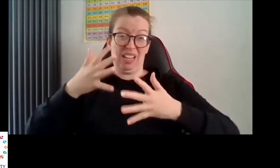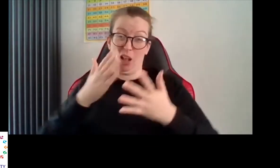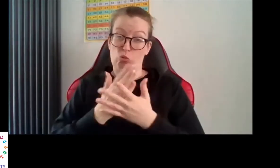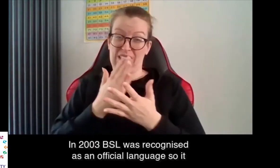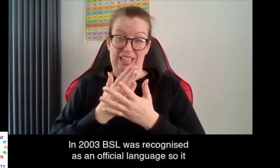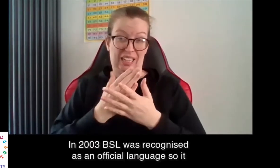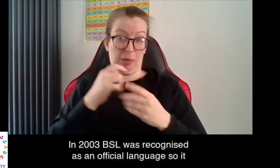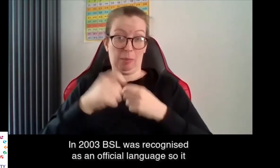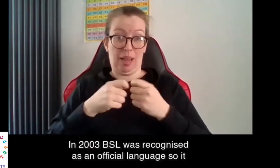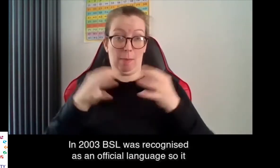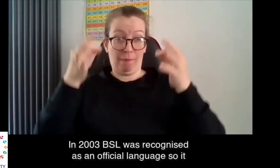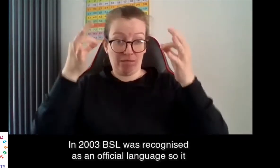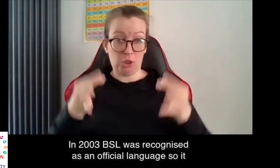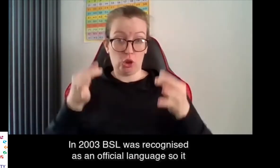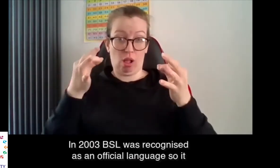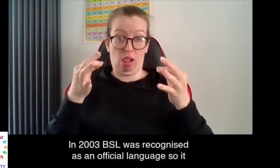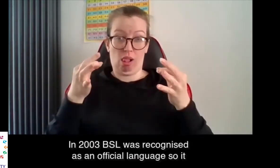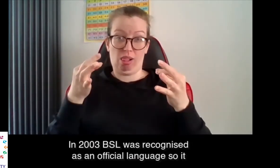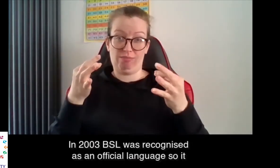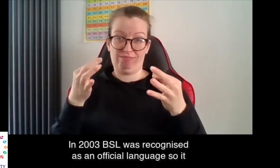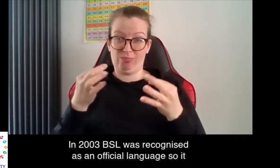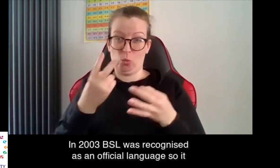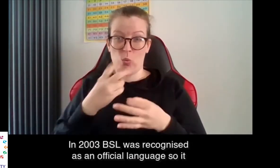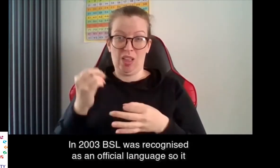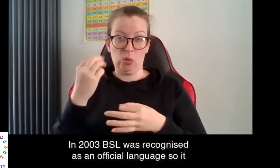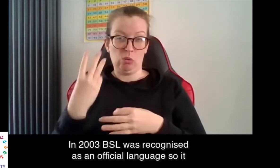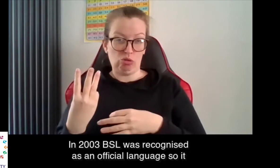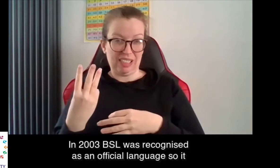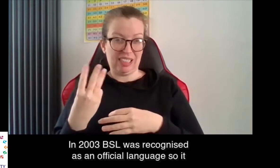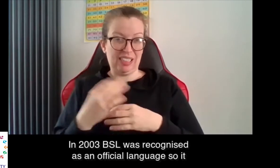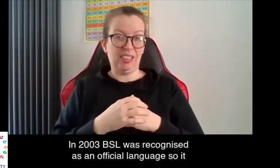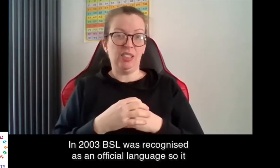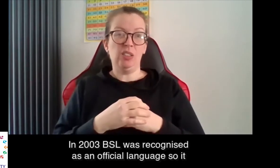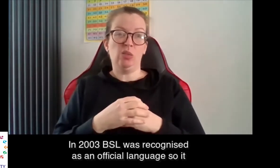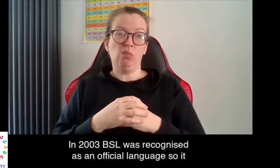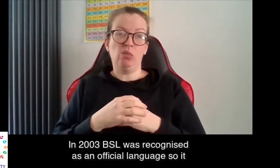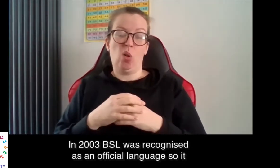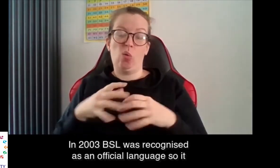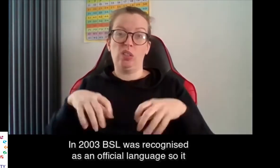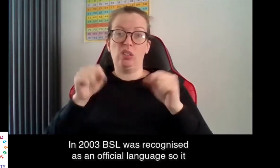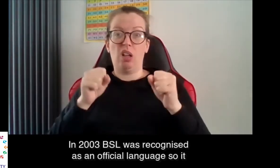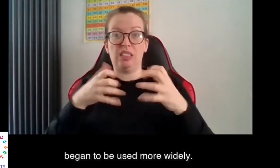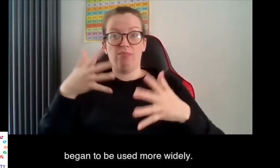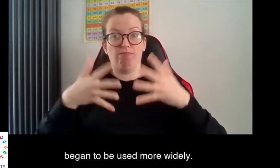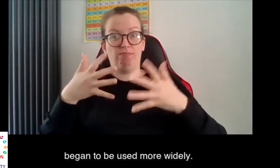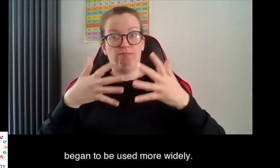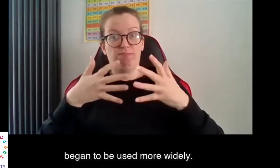In 2003, BSL was recognised as an official language, so it began to be used more